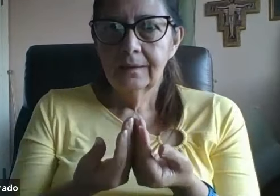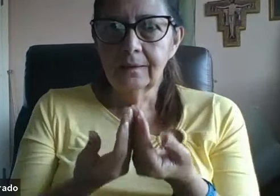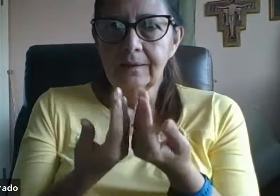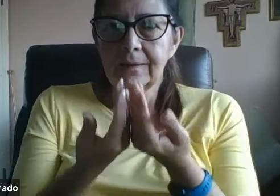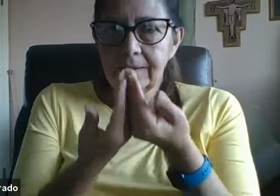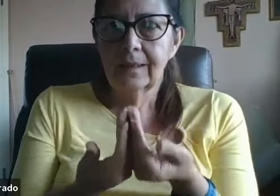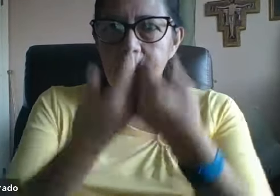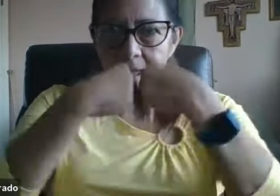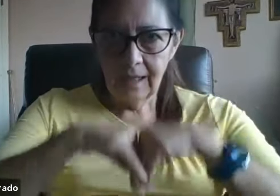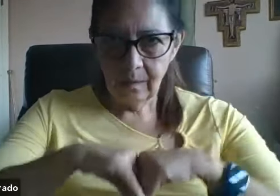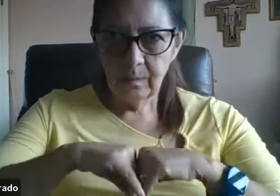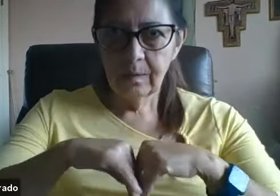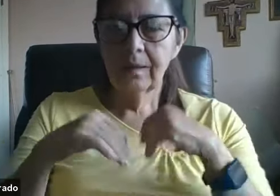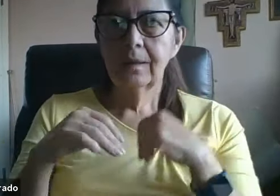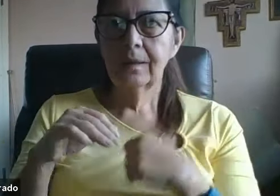no, it's how